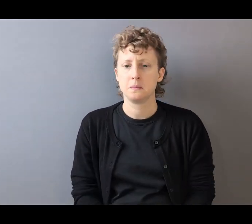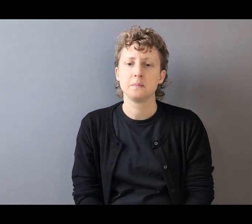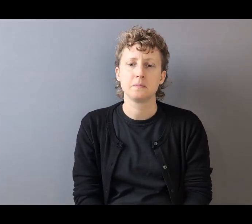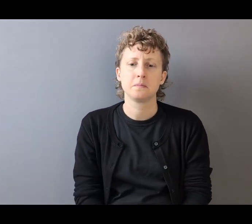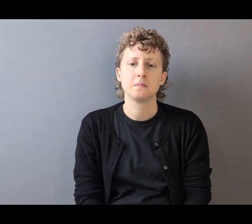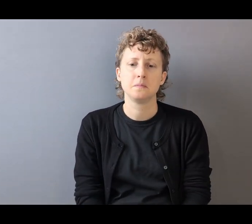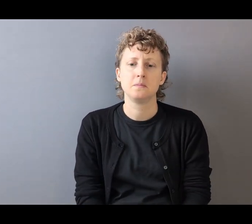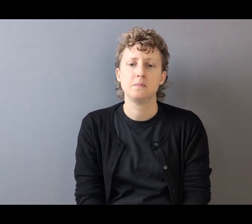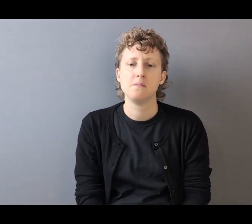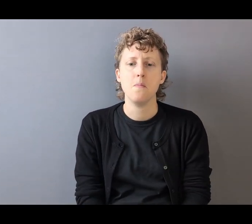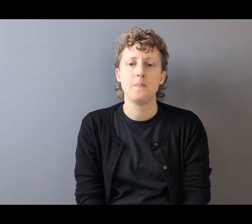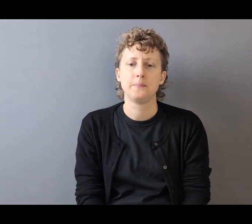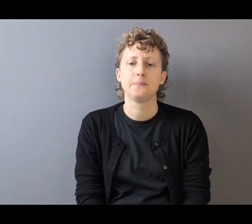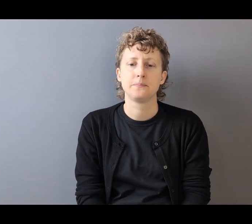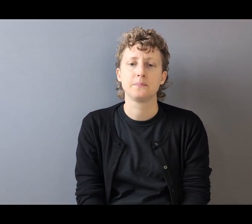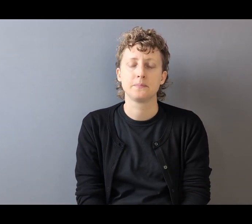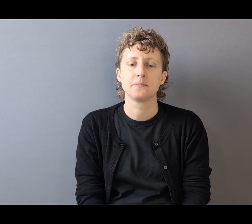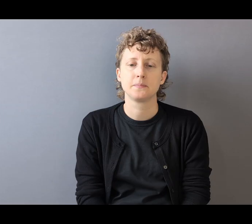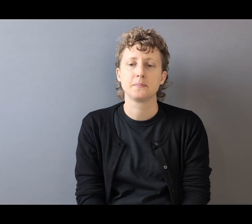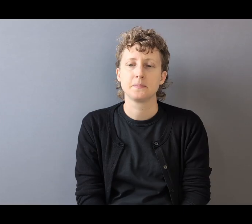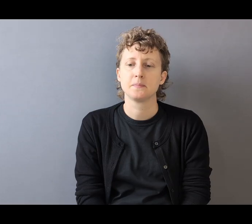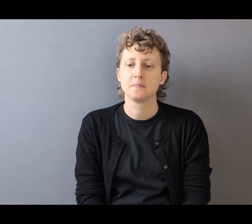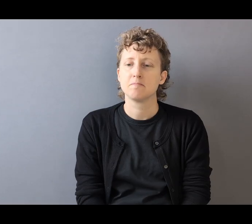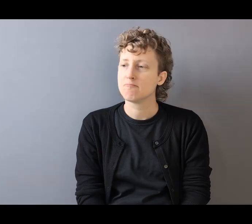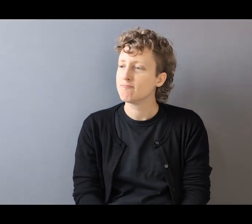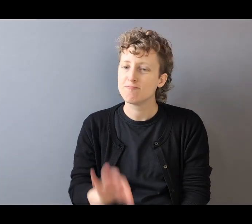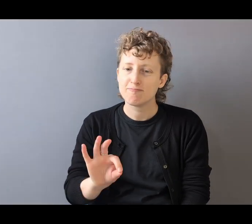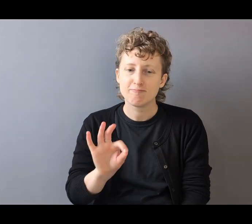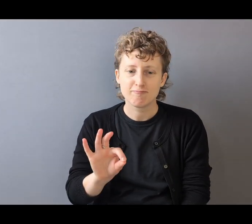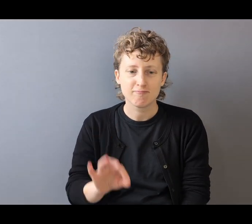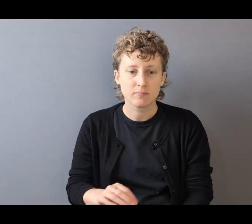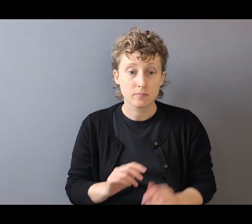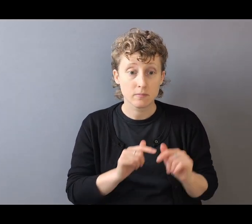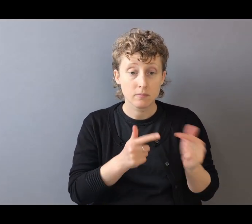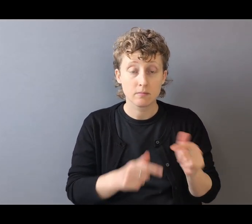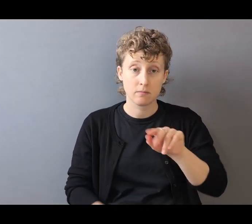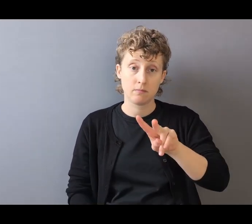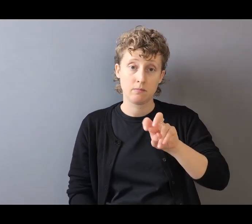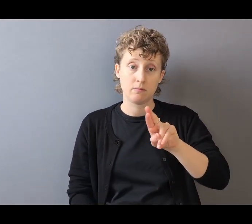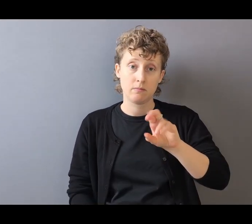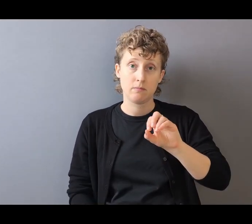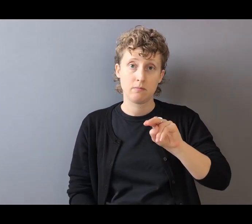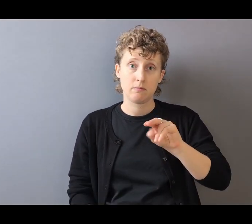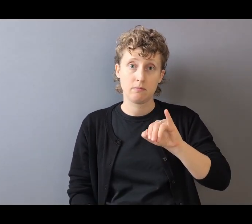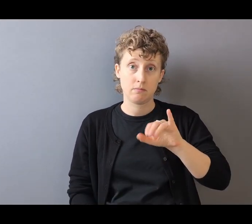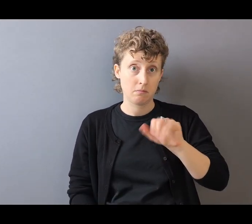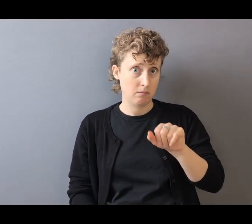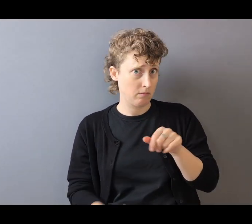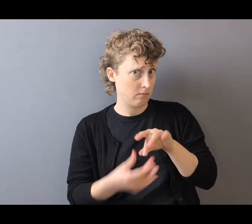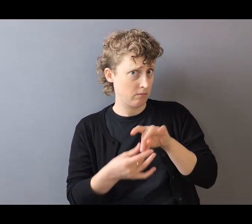voilà, from me. Yeah, very good. So, Verónica, did you want to chime in on the certification piece,